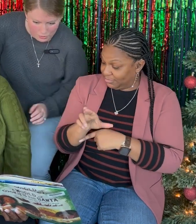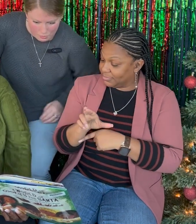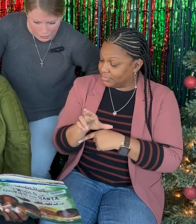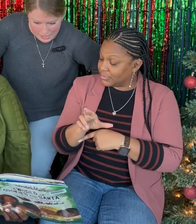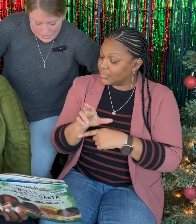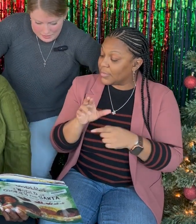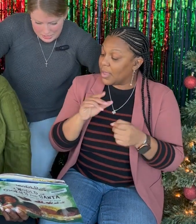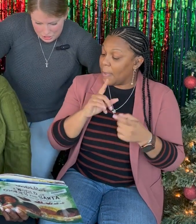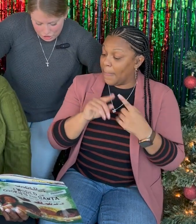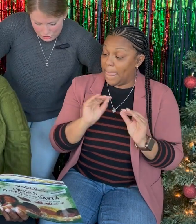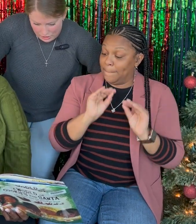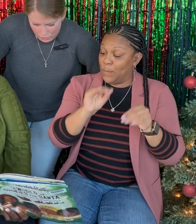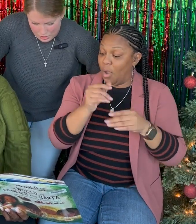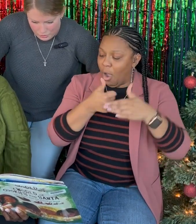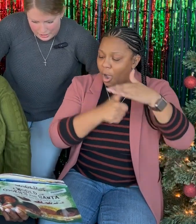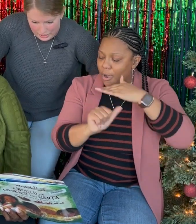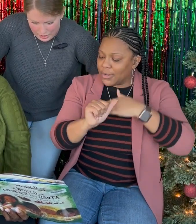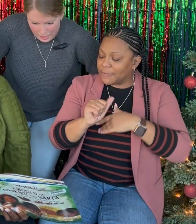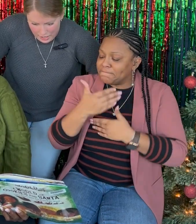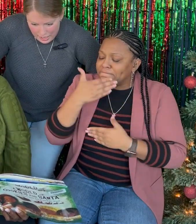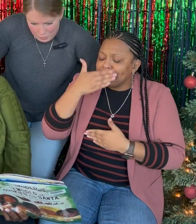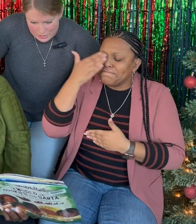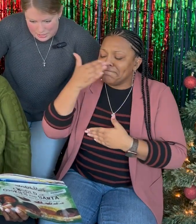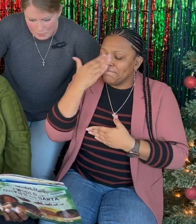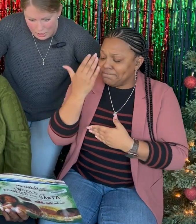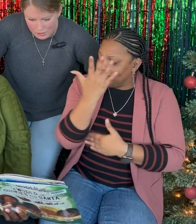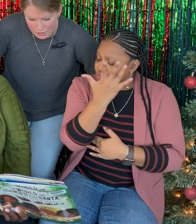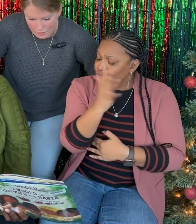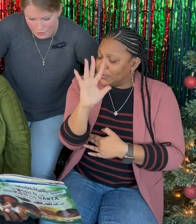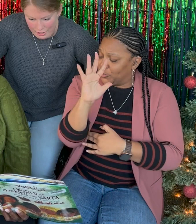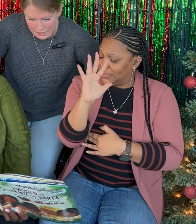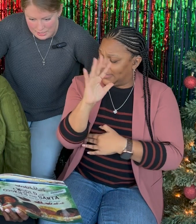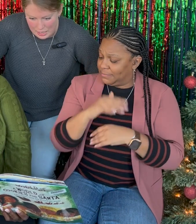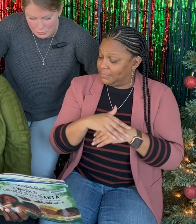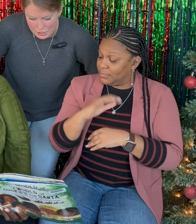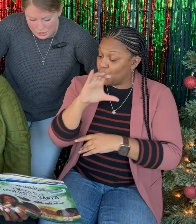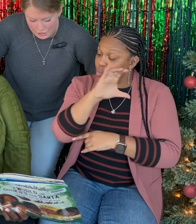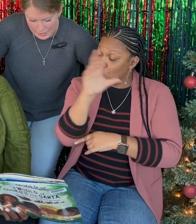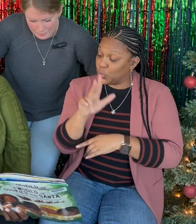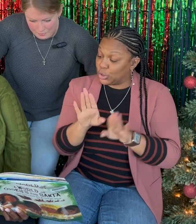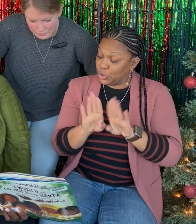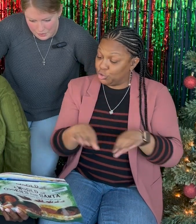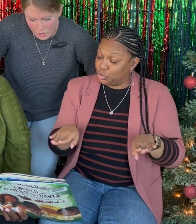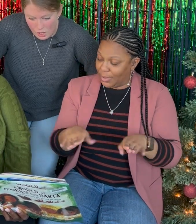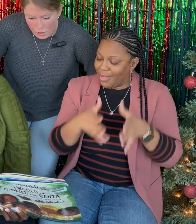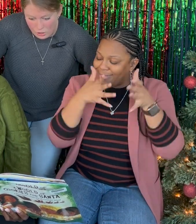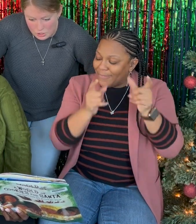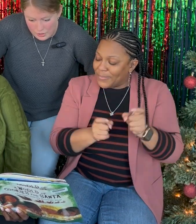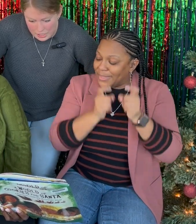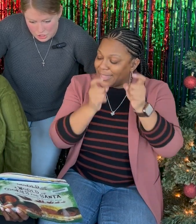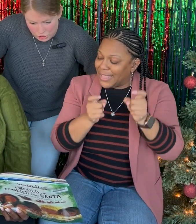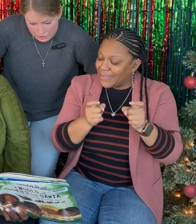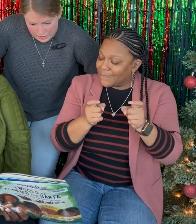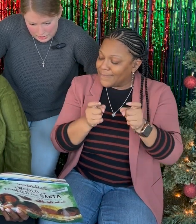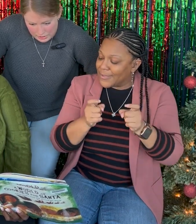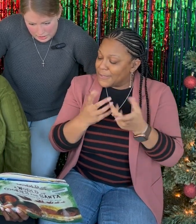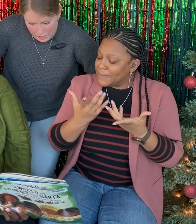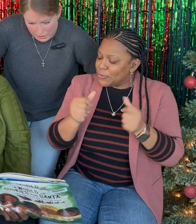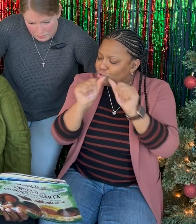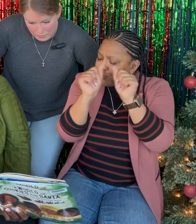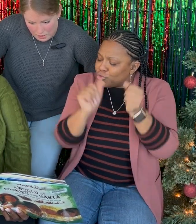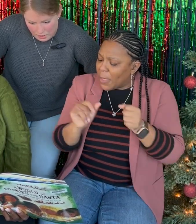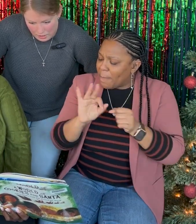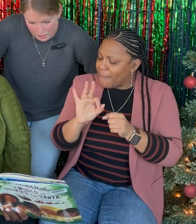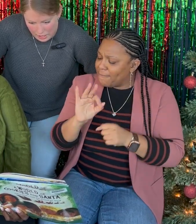Colacho brings gifts to children in Costa Rica and puts them under the fragrant cypress tree. Costa Rican children